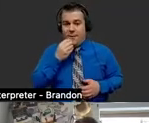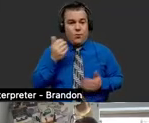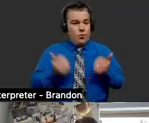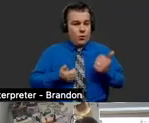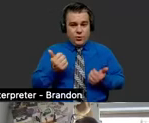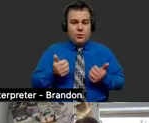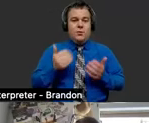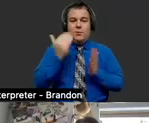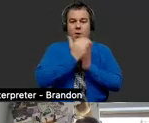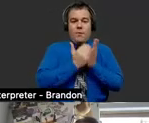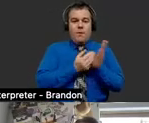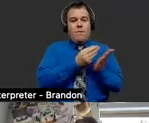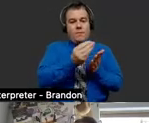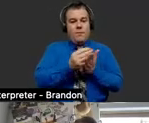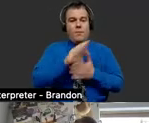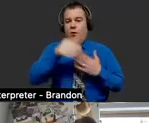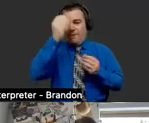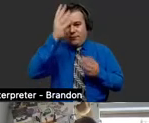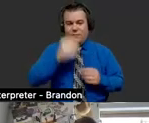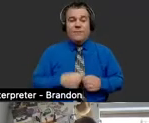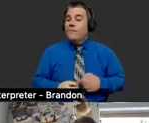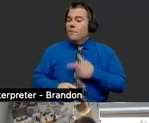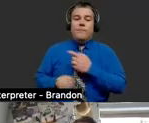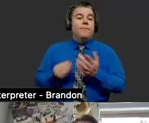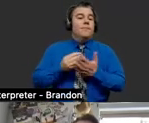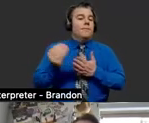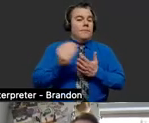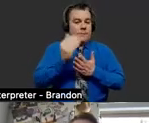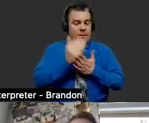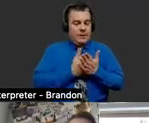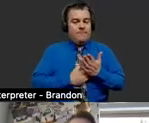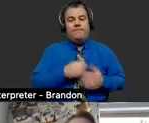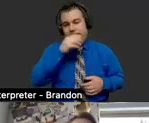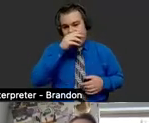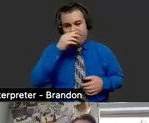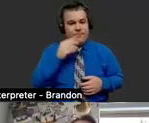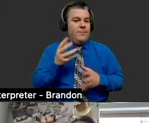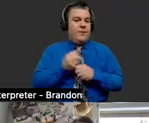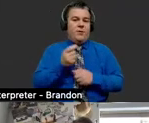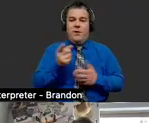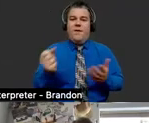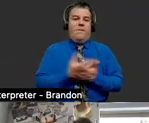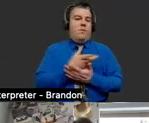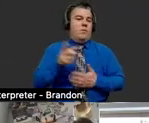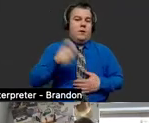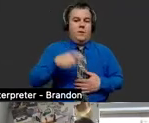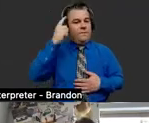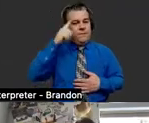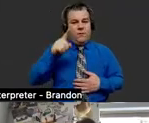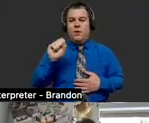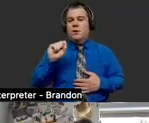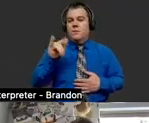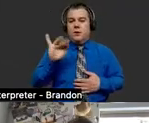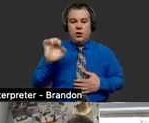list and all the info. So this grocery list gets you everything you need for the spinach